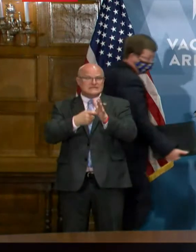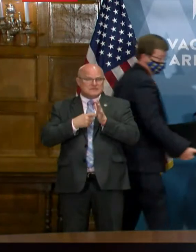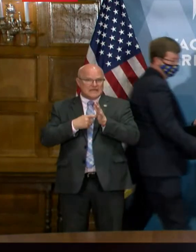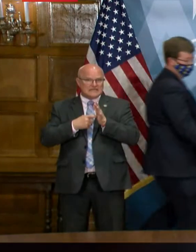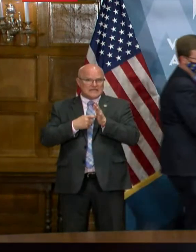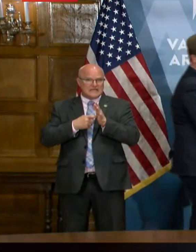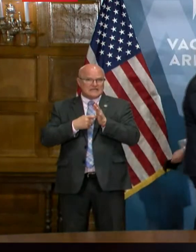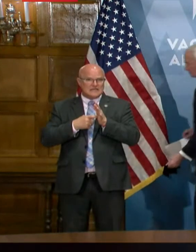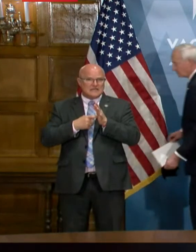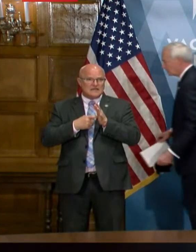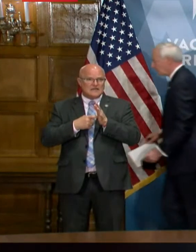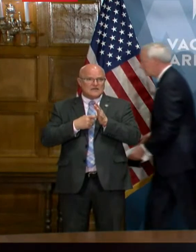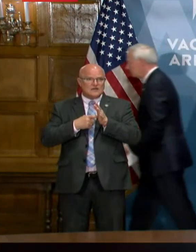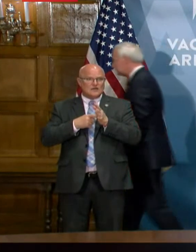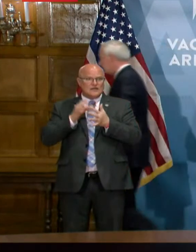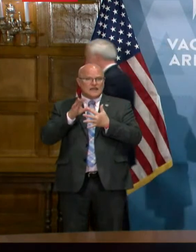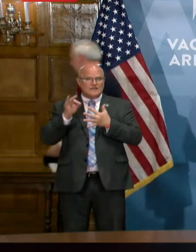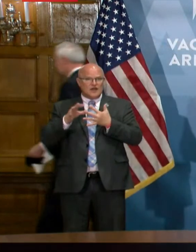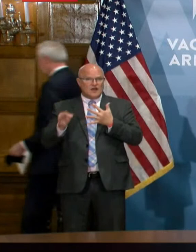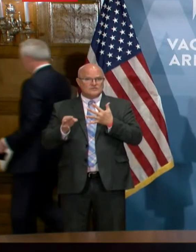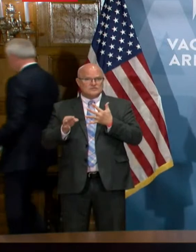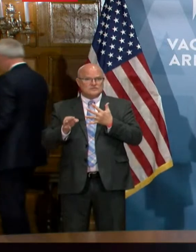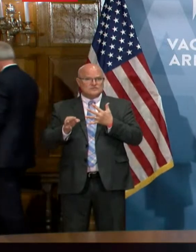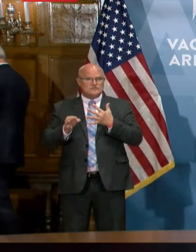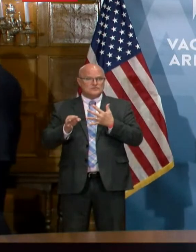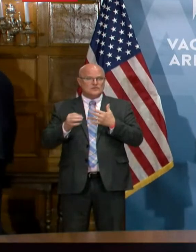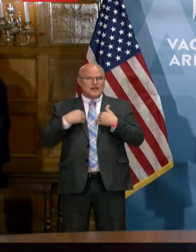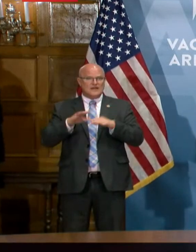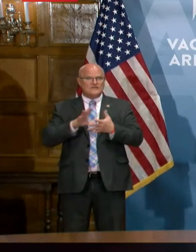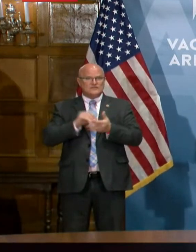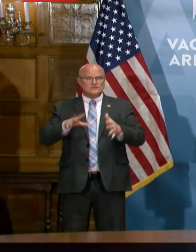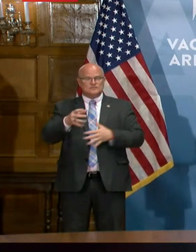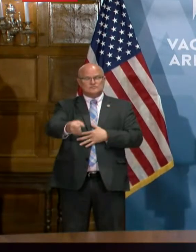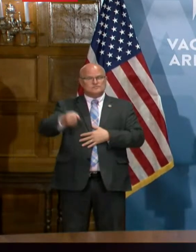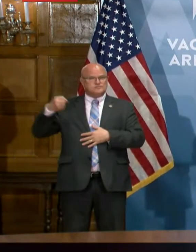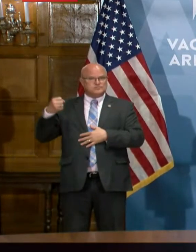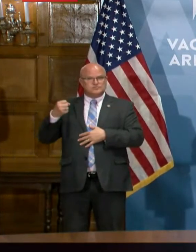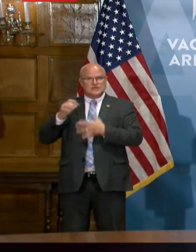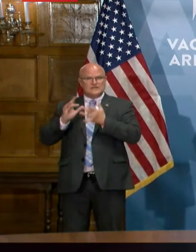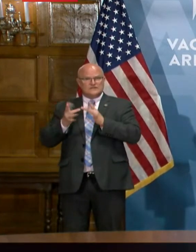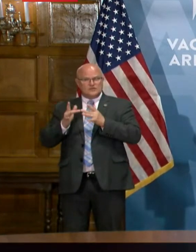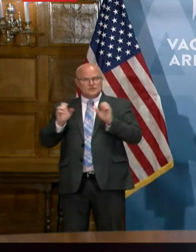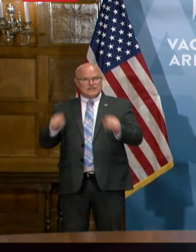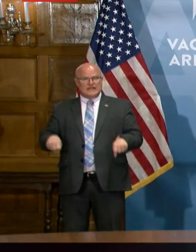mandates, could they have the option to withdraw their student, switch them to virtual,